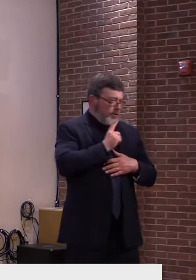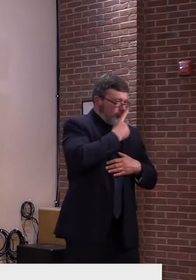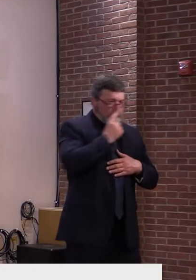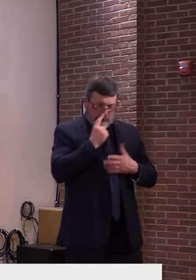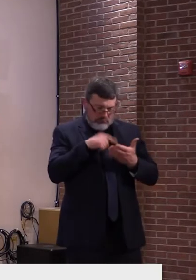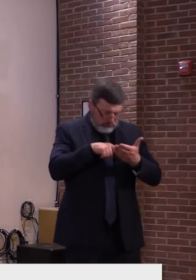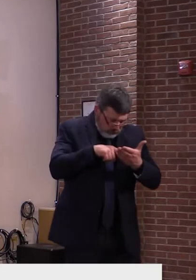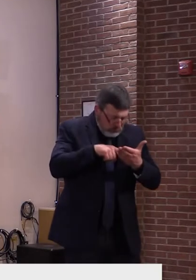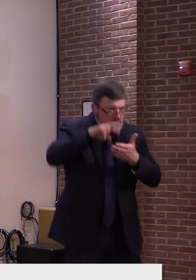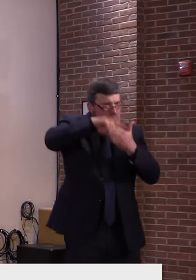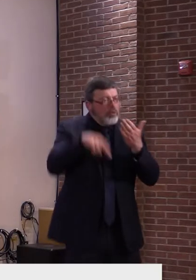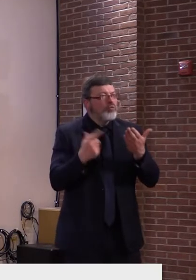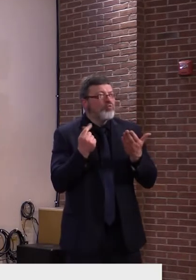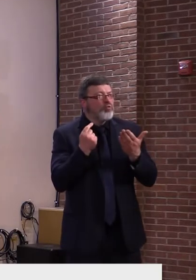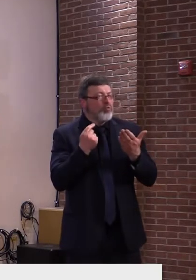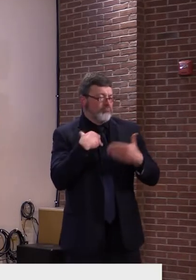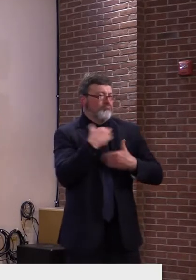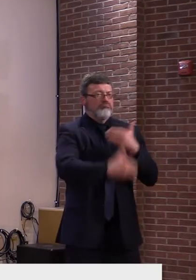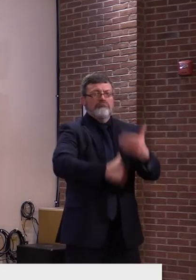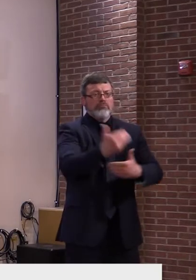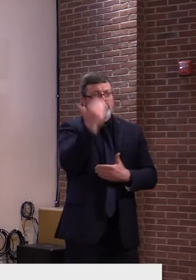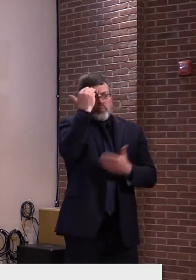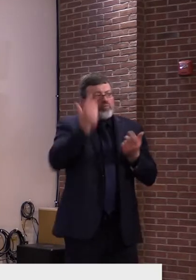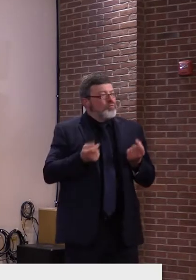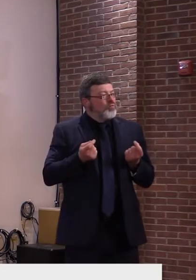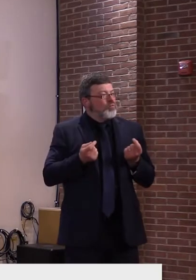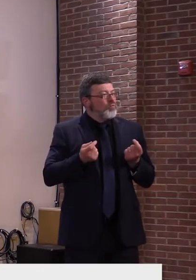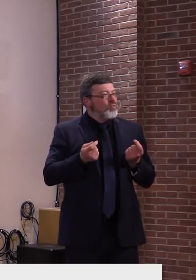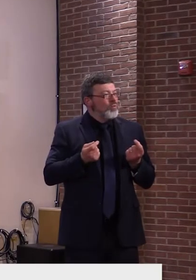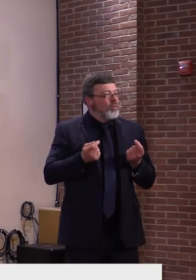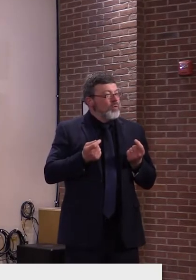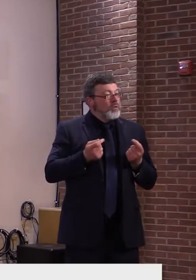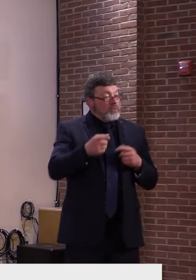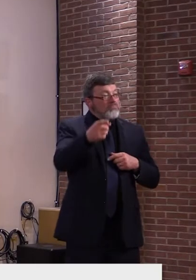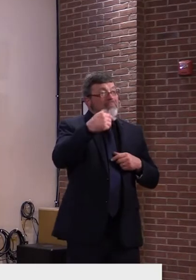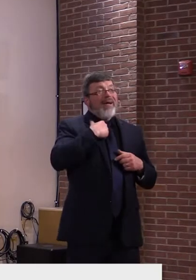and others. For more information, visit our website,